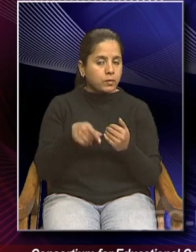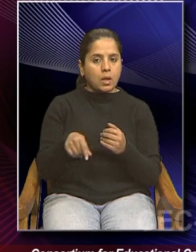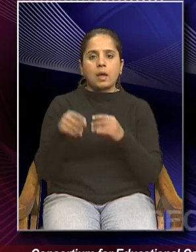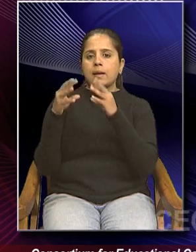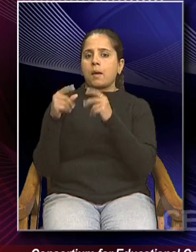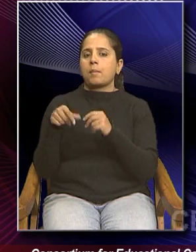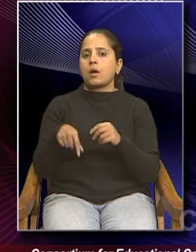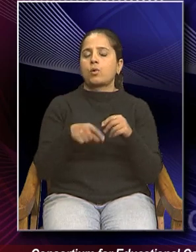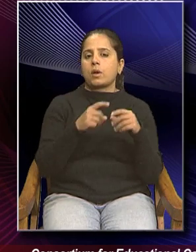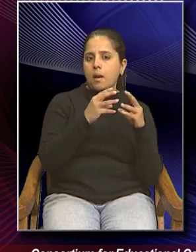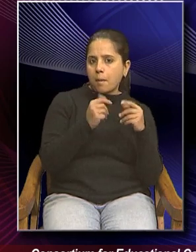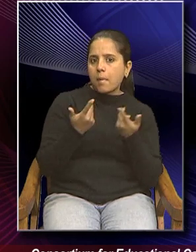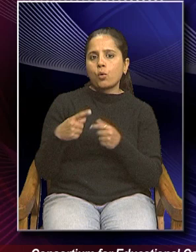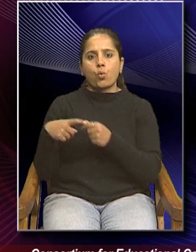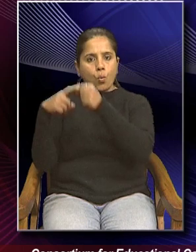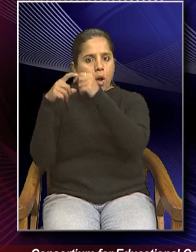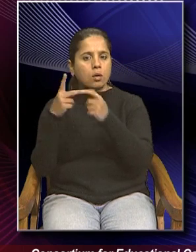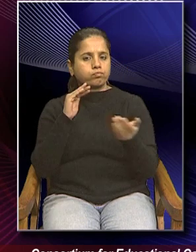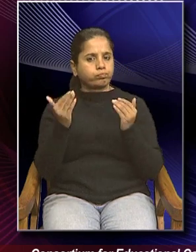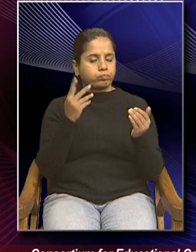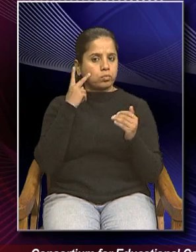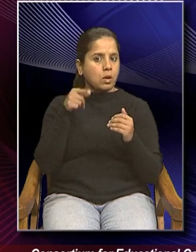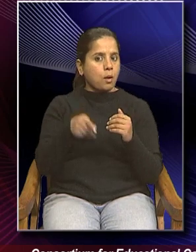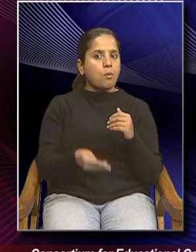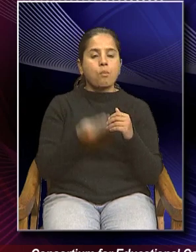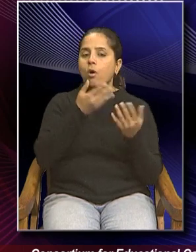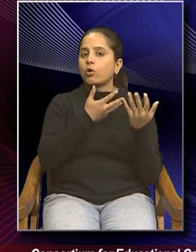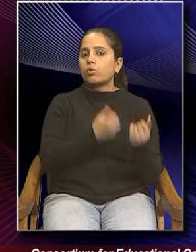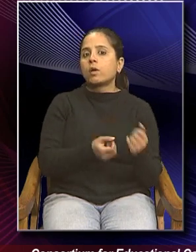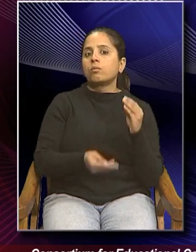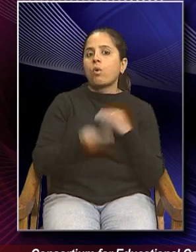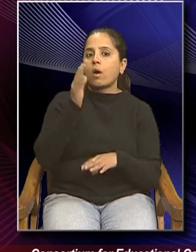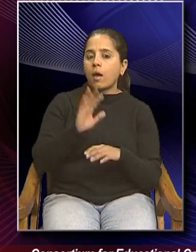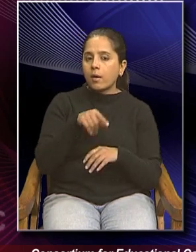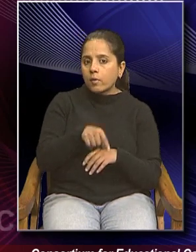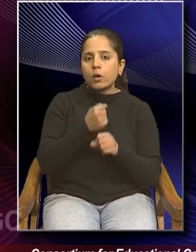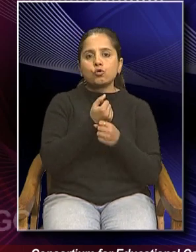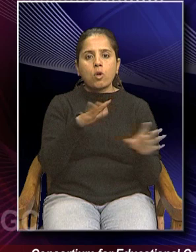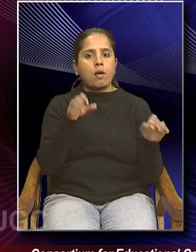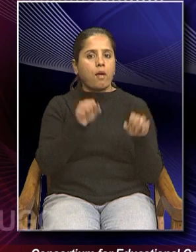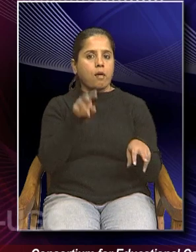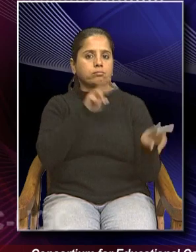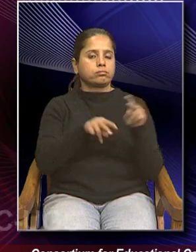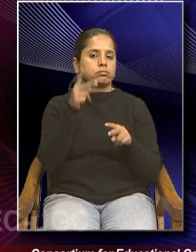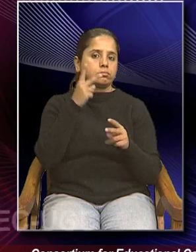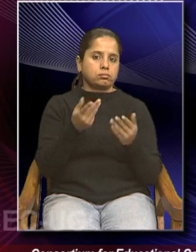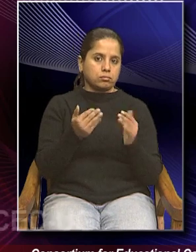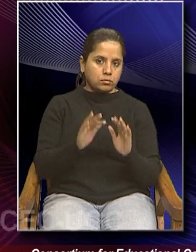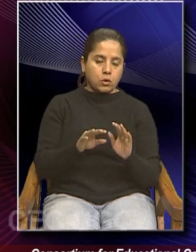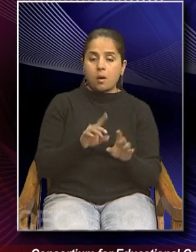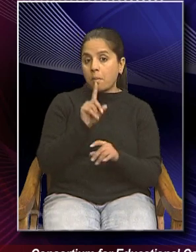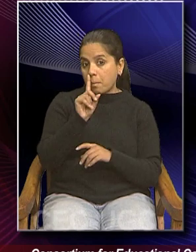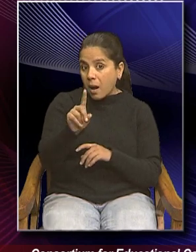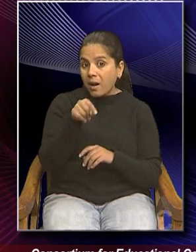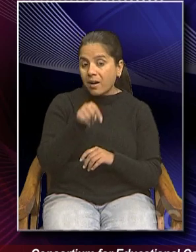qualitative approach, and because of its excellent reliability and capacity of generalization. Although